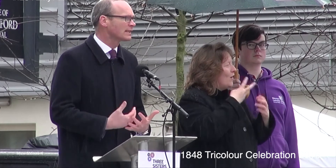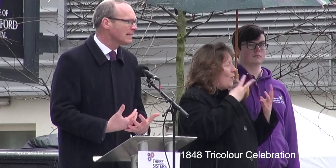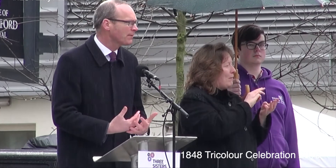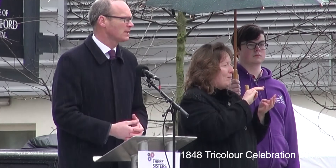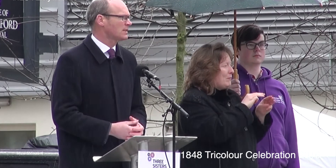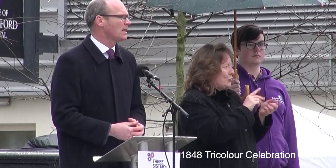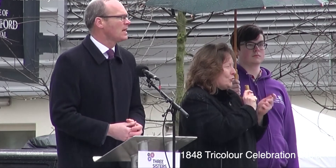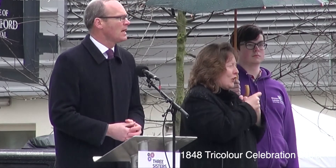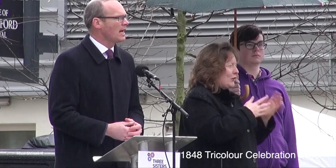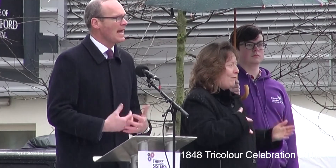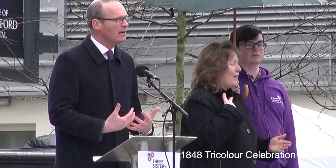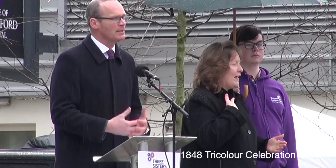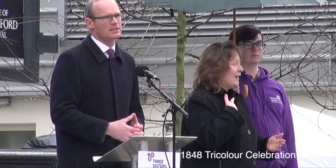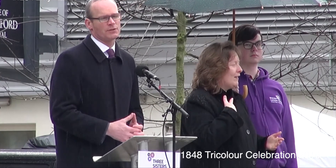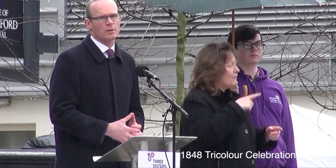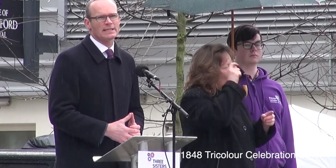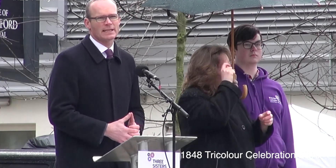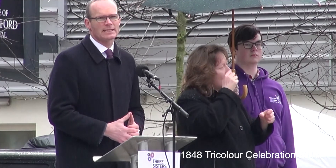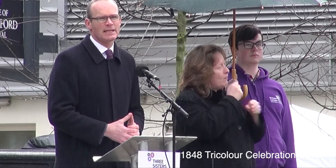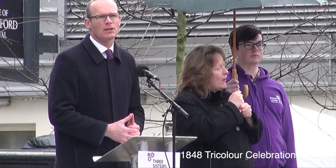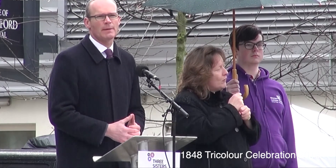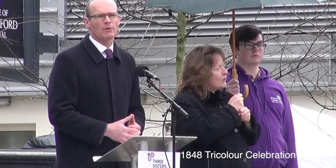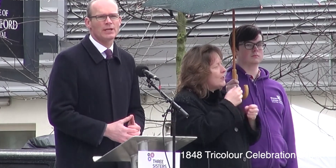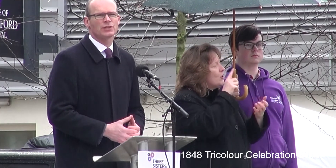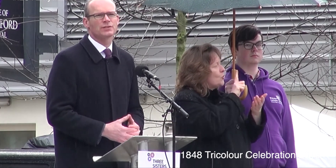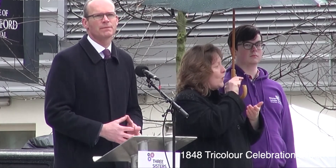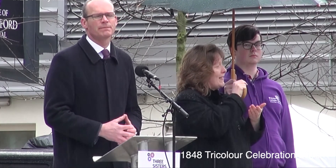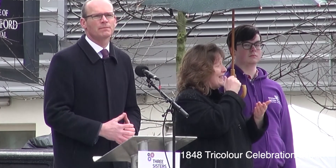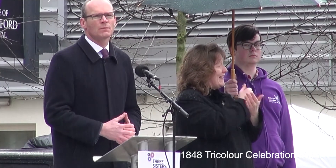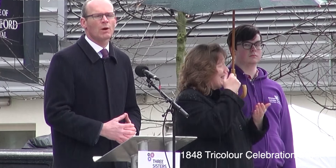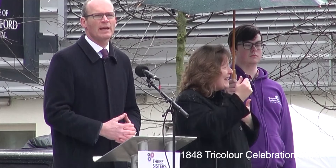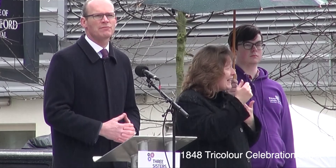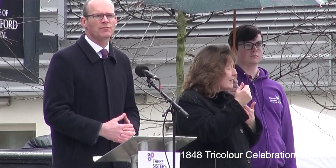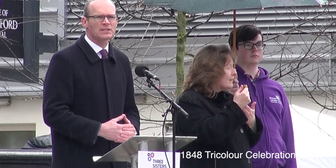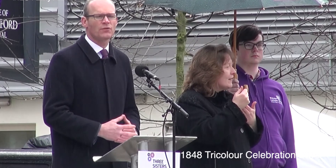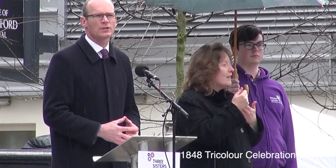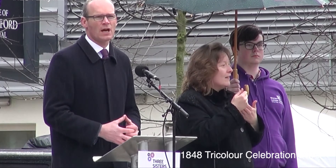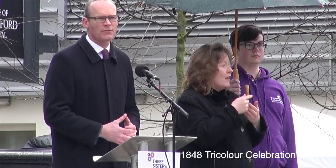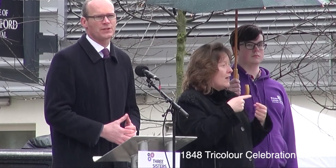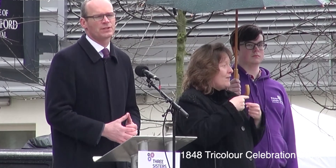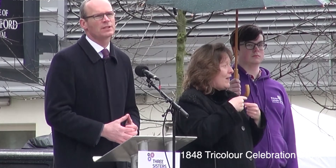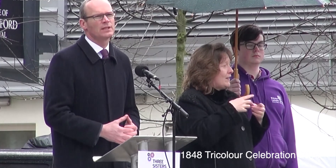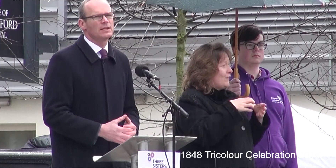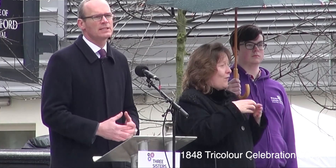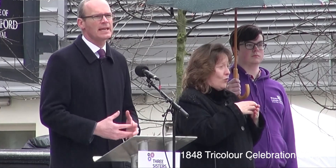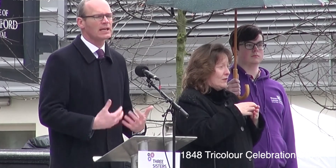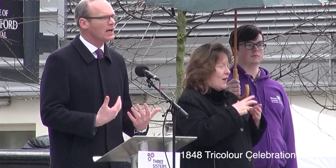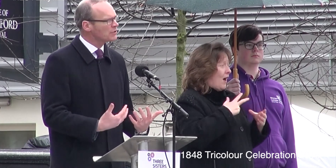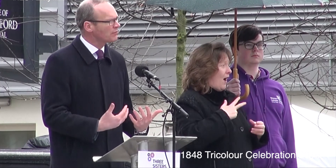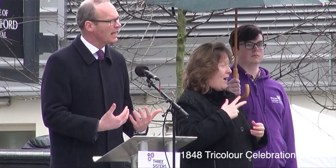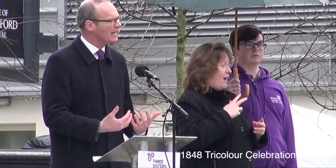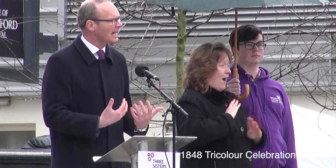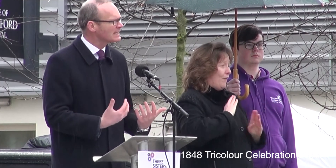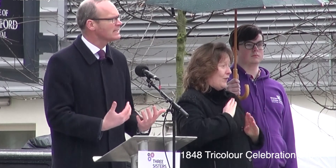the most significant elements of the 2016 commemorations, where we have Defence Force officers taking